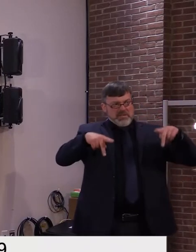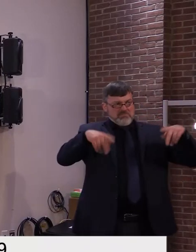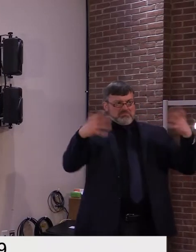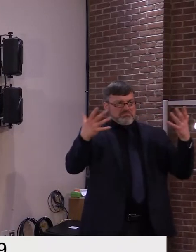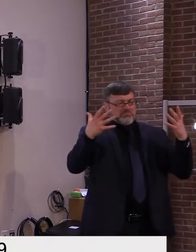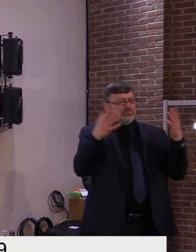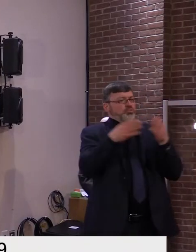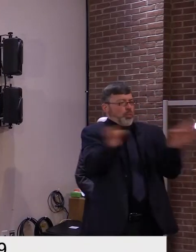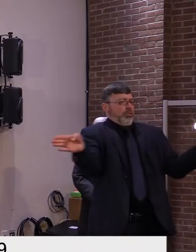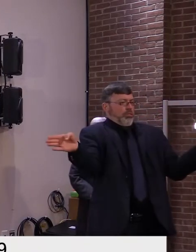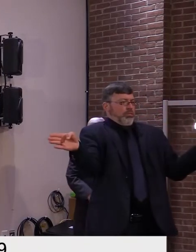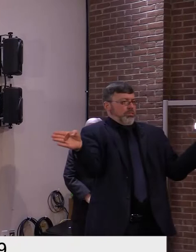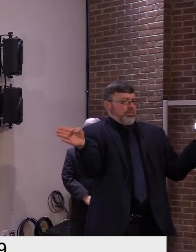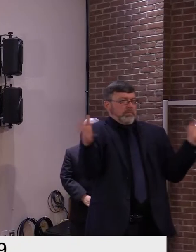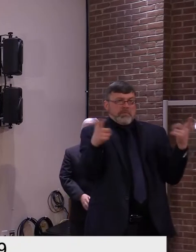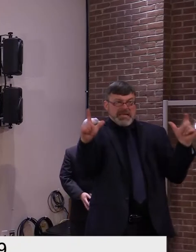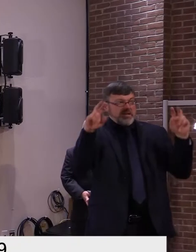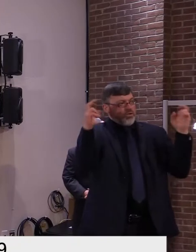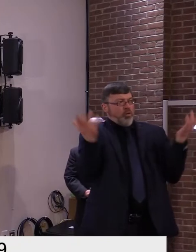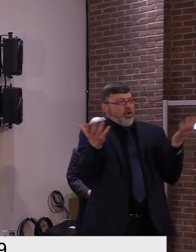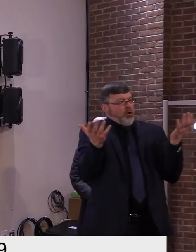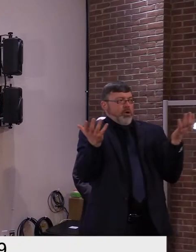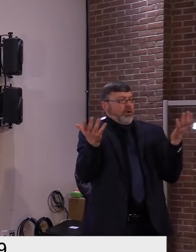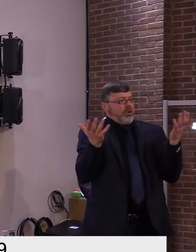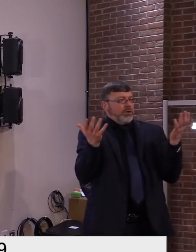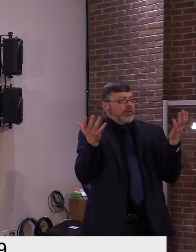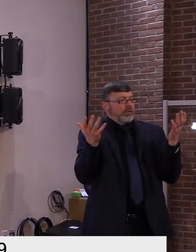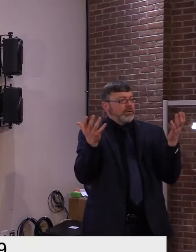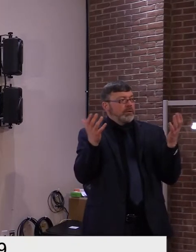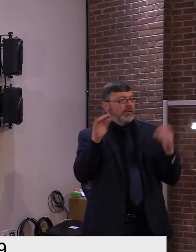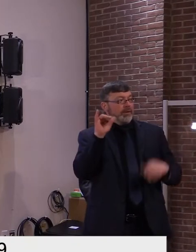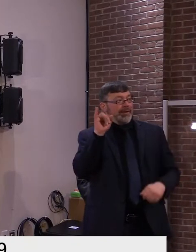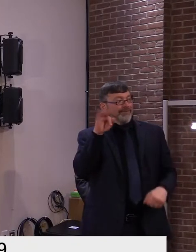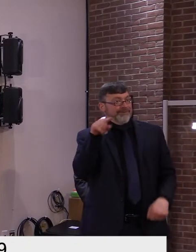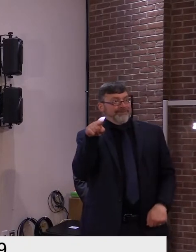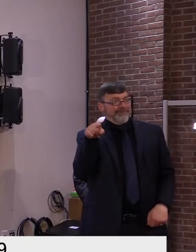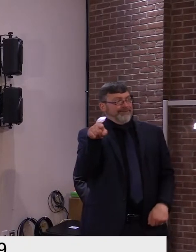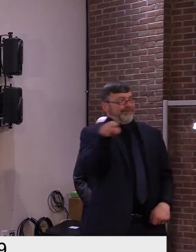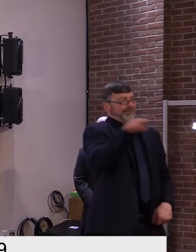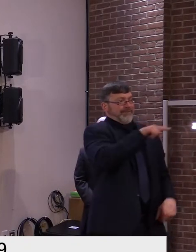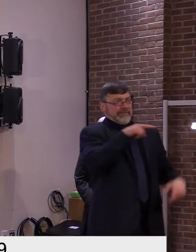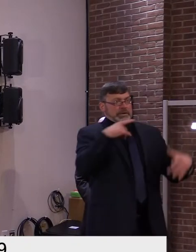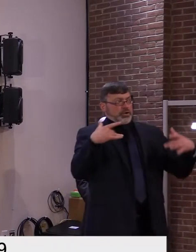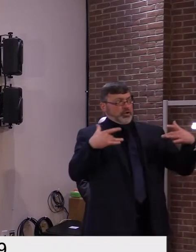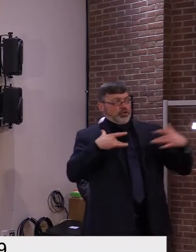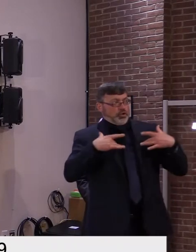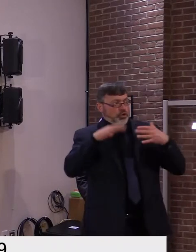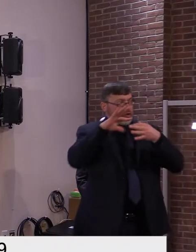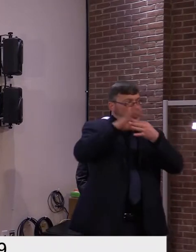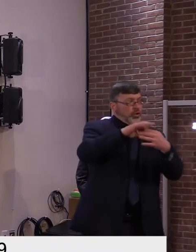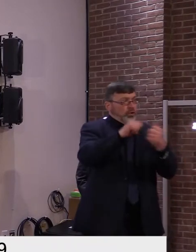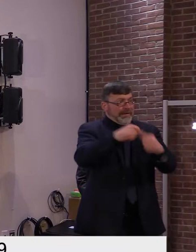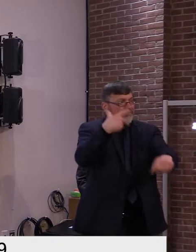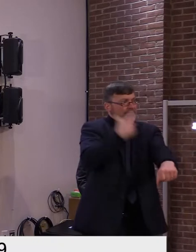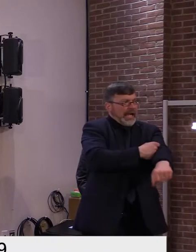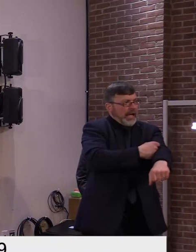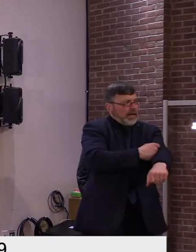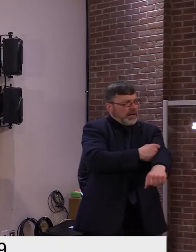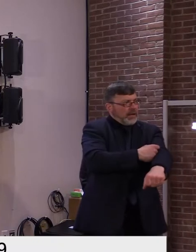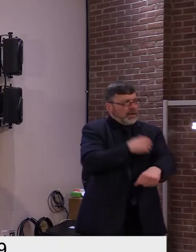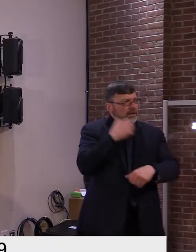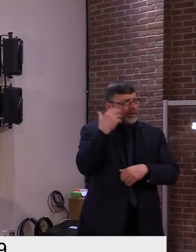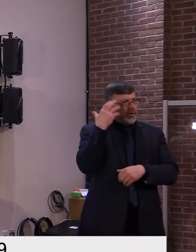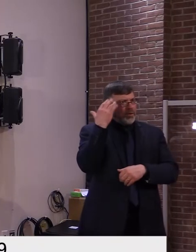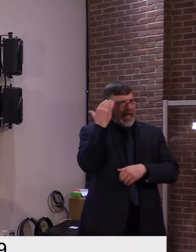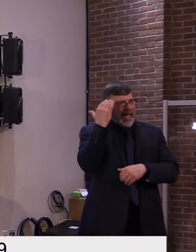the vaccine, it's because of the fact that it's so new, that with the mRNA, it was something they weren't familiar with,